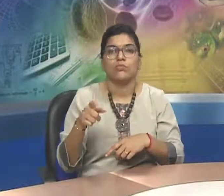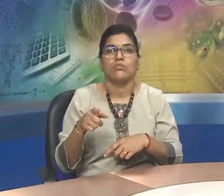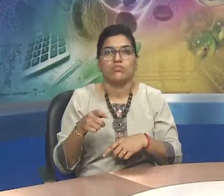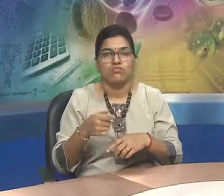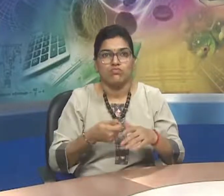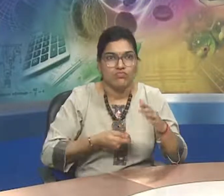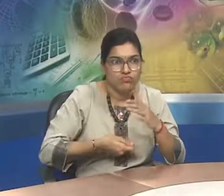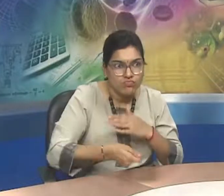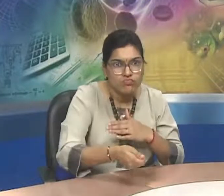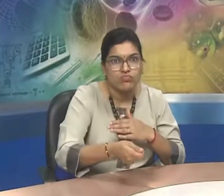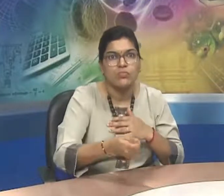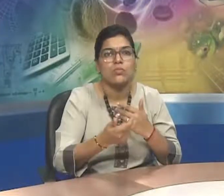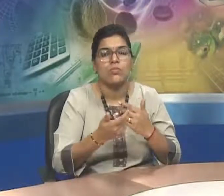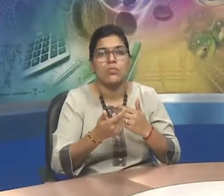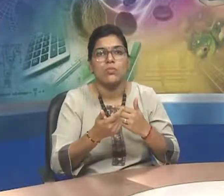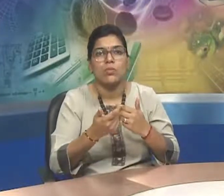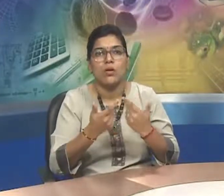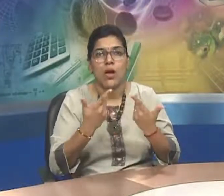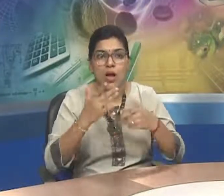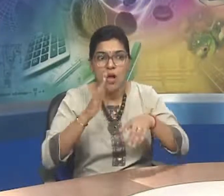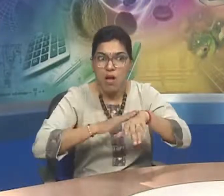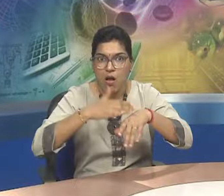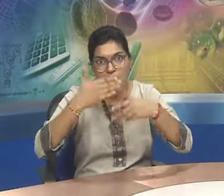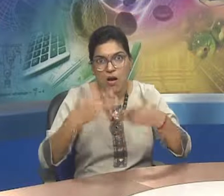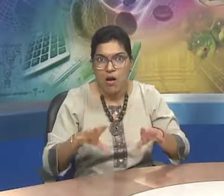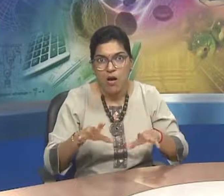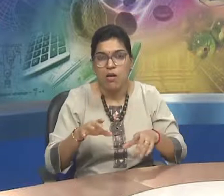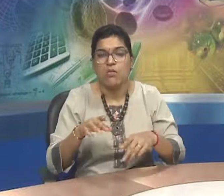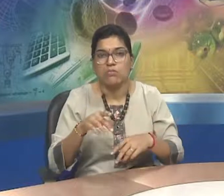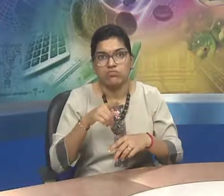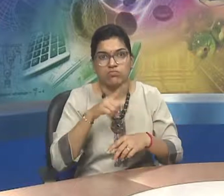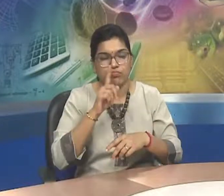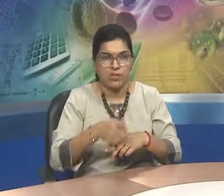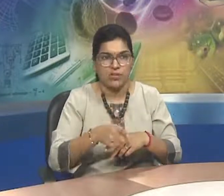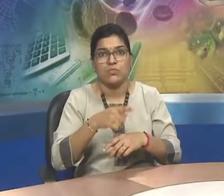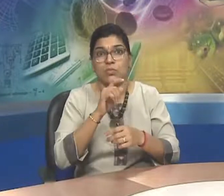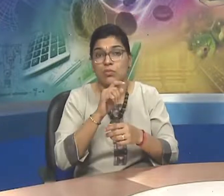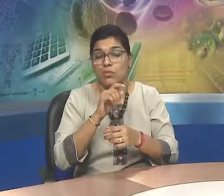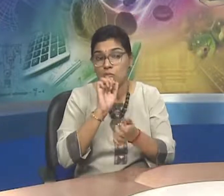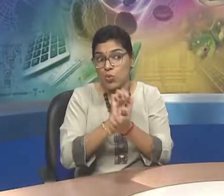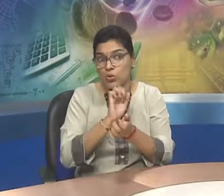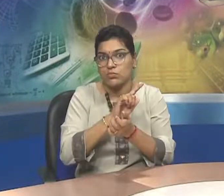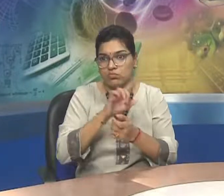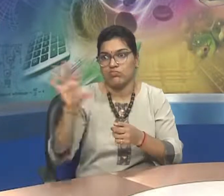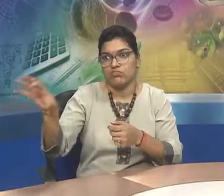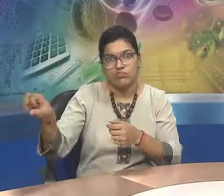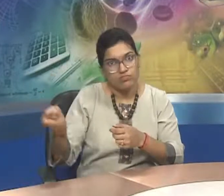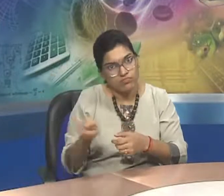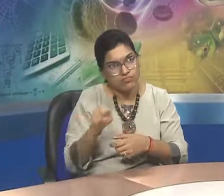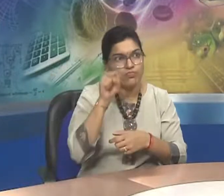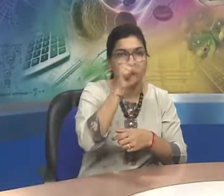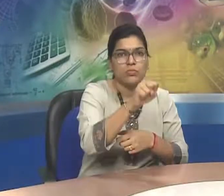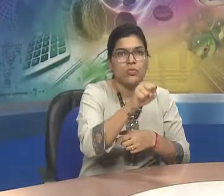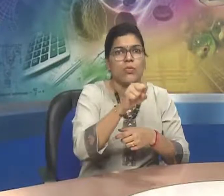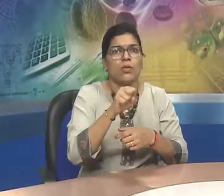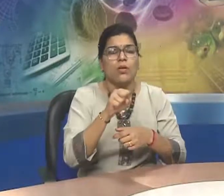Any person arrested by the police shall have to be produced before the